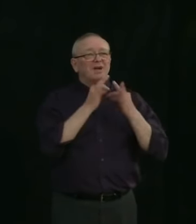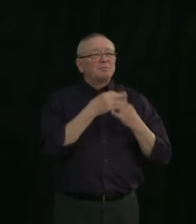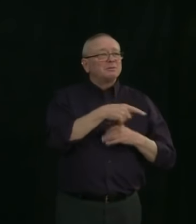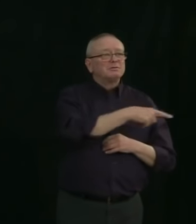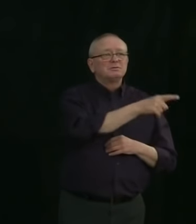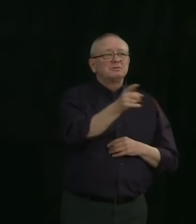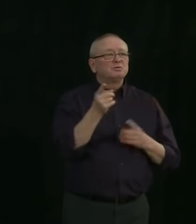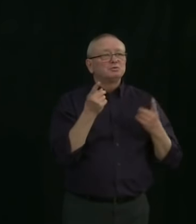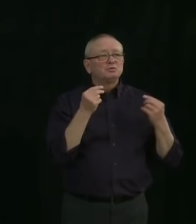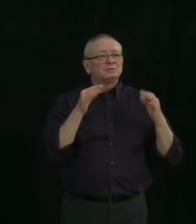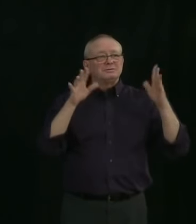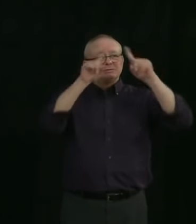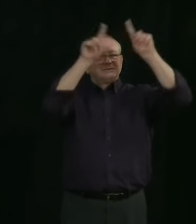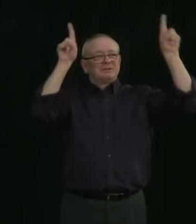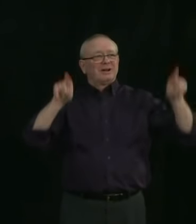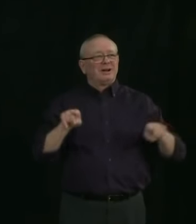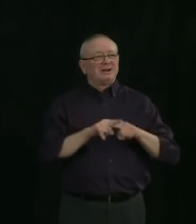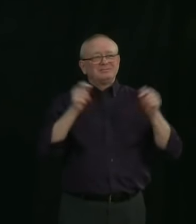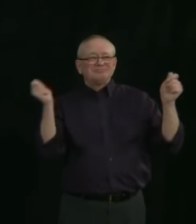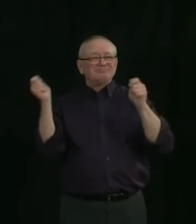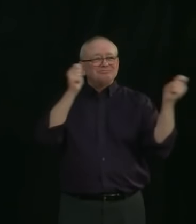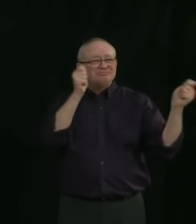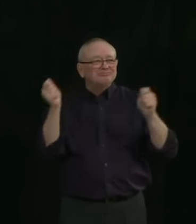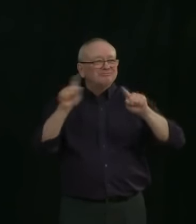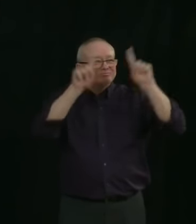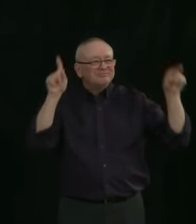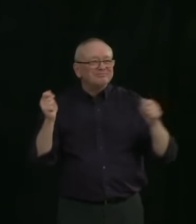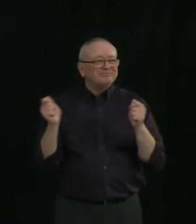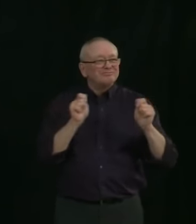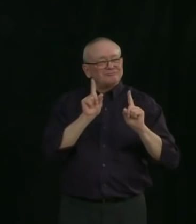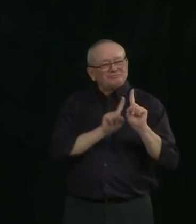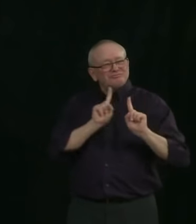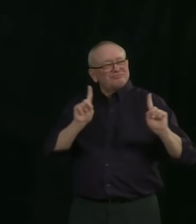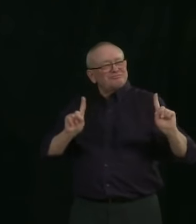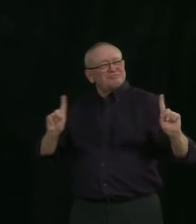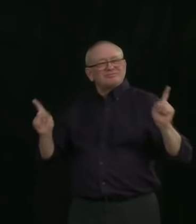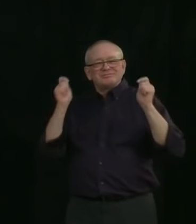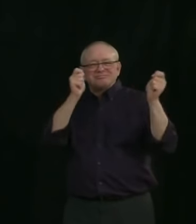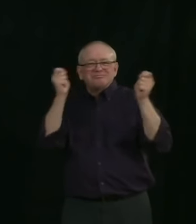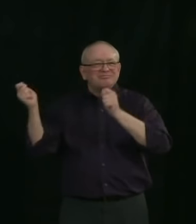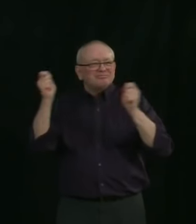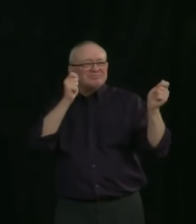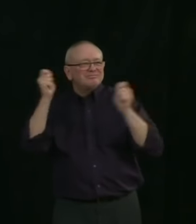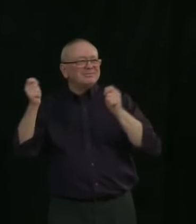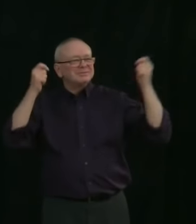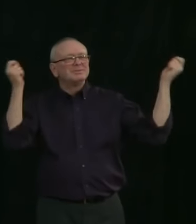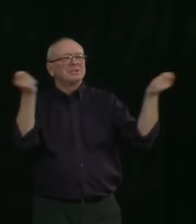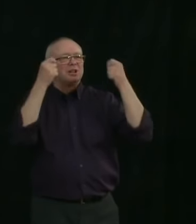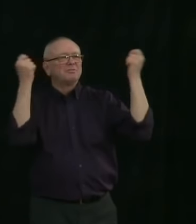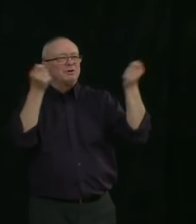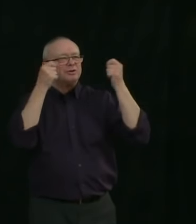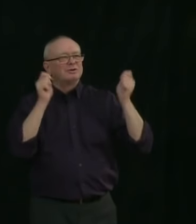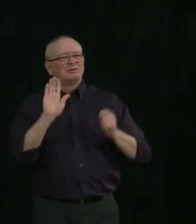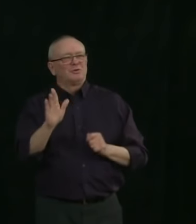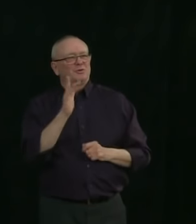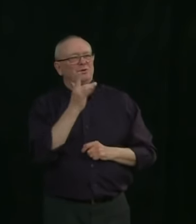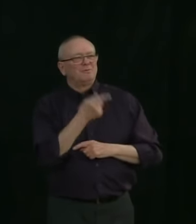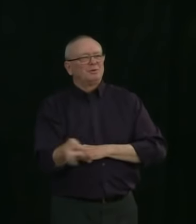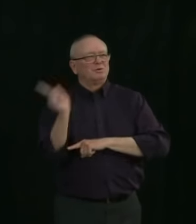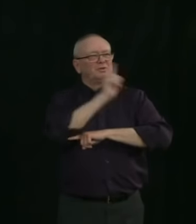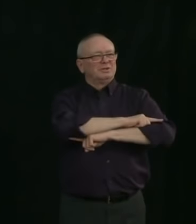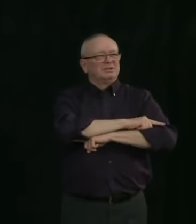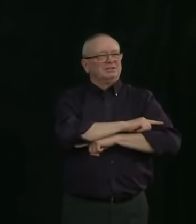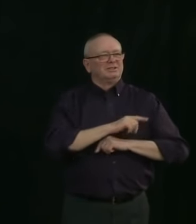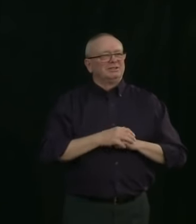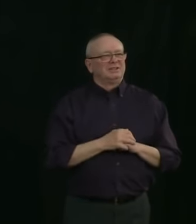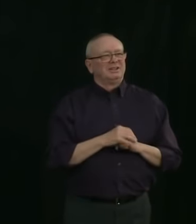while waving and smiling to celebrate her birthday, all the while keeping appropriate physical distancing. This is just one example